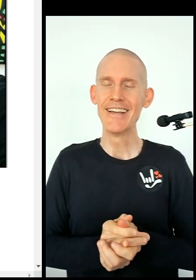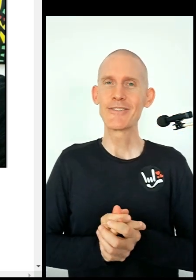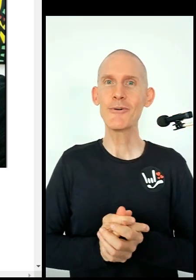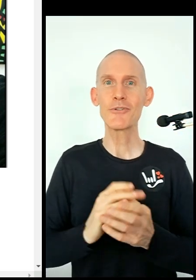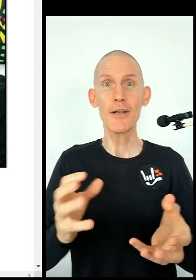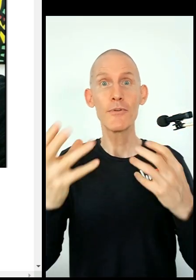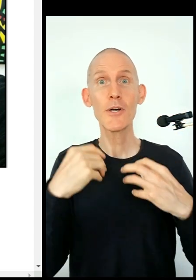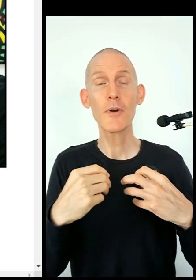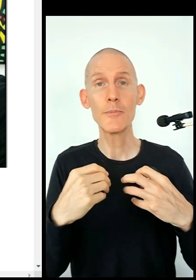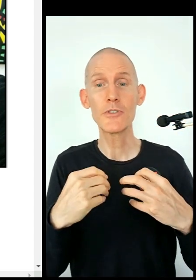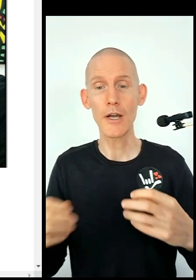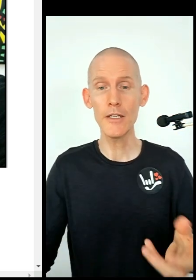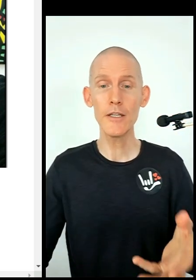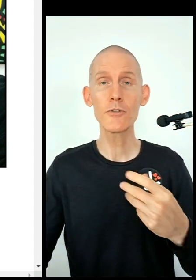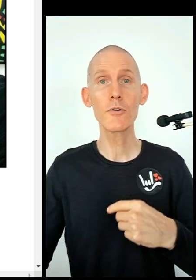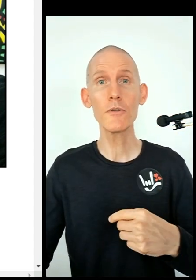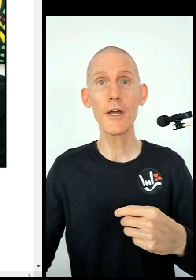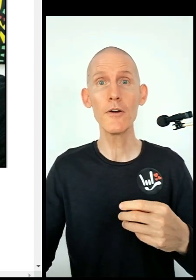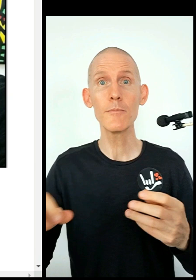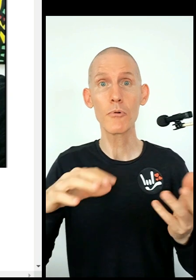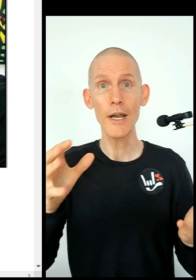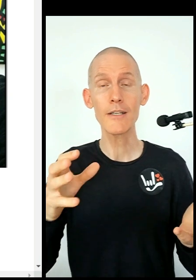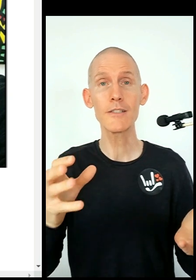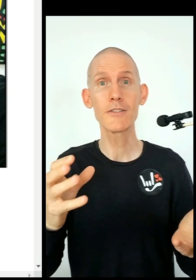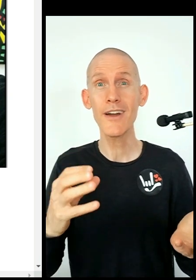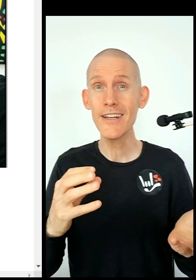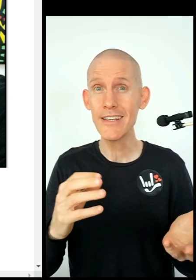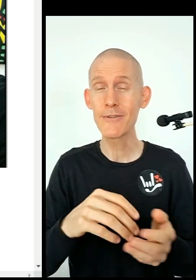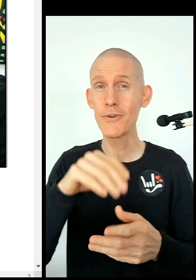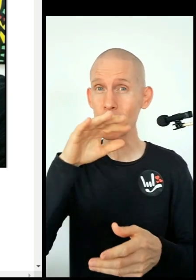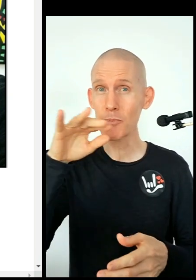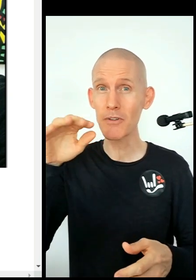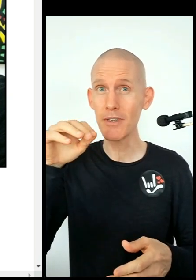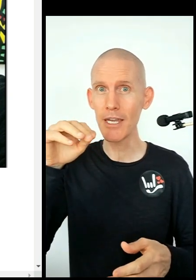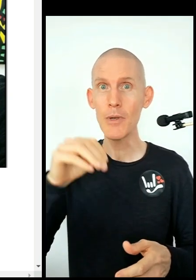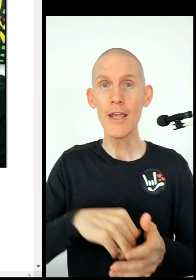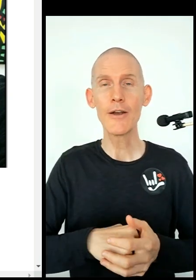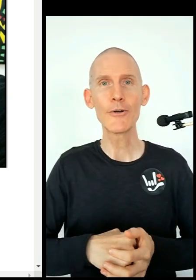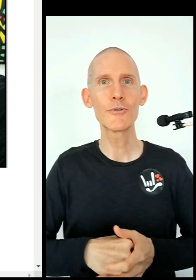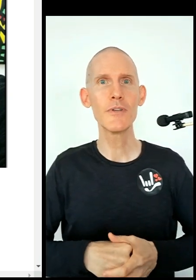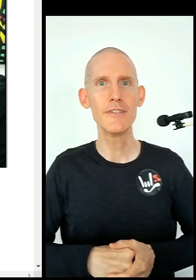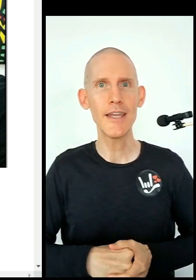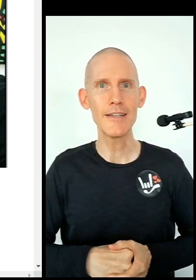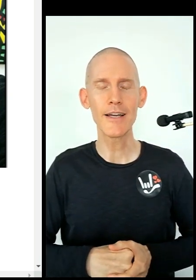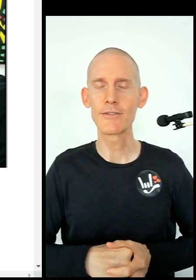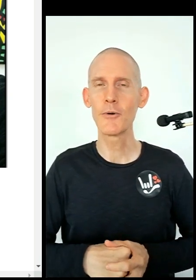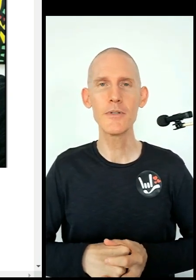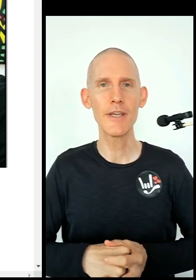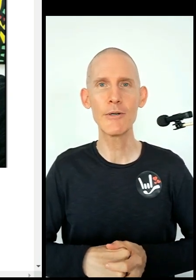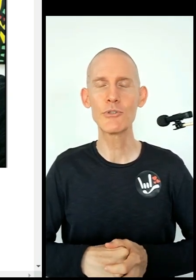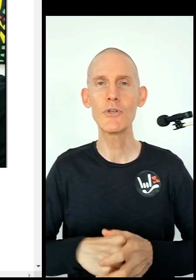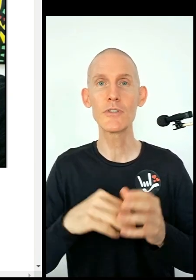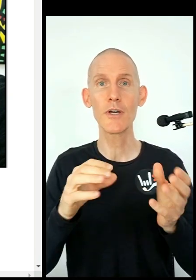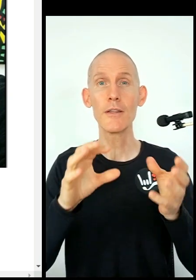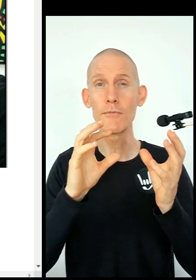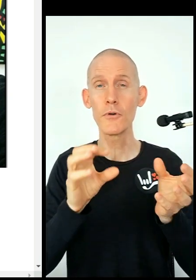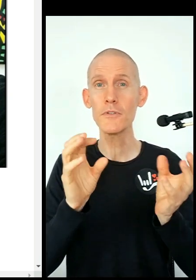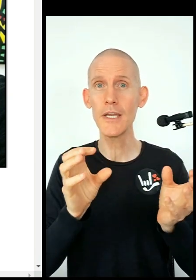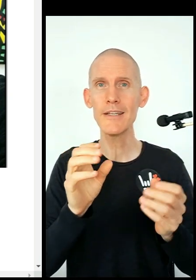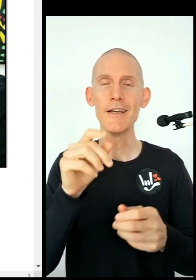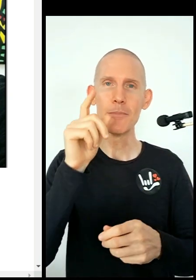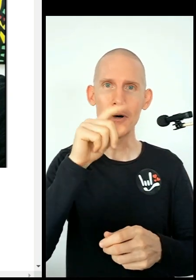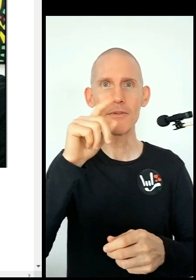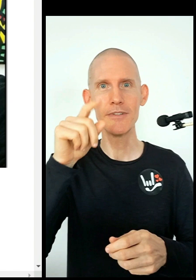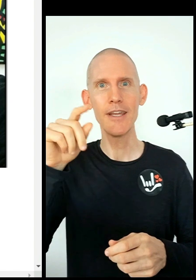dates. So try to figure out what I'm signing and then scroll down and practice signing the finger spelled name and also the date. I slow it down so you can sign the